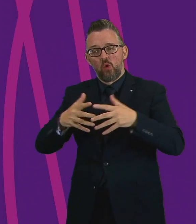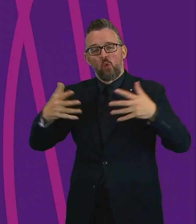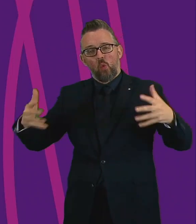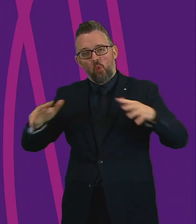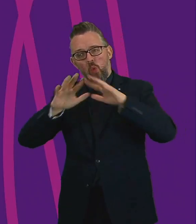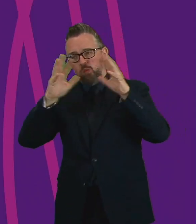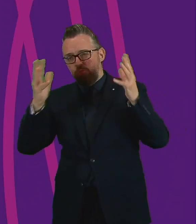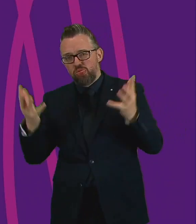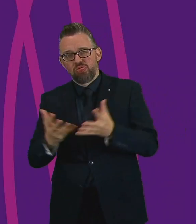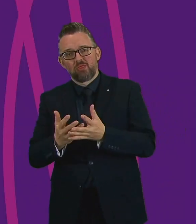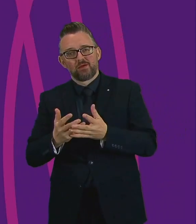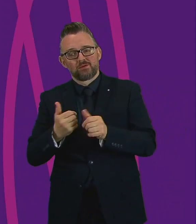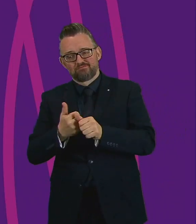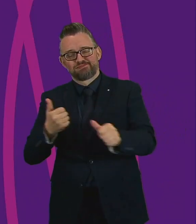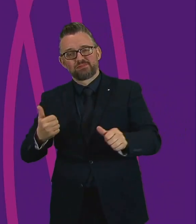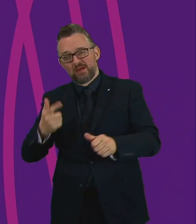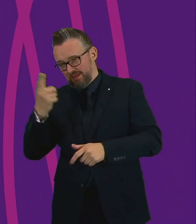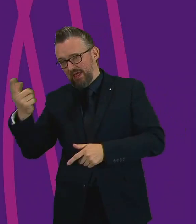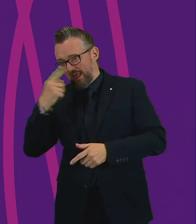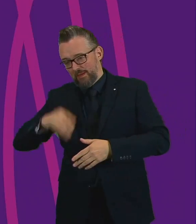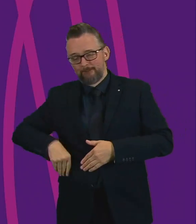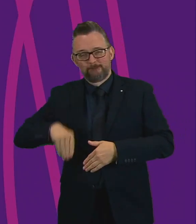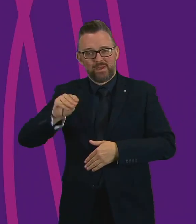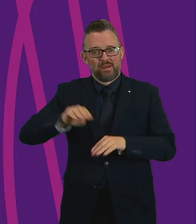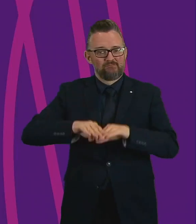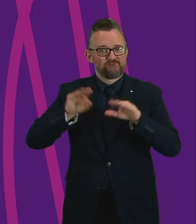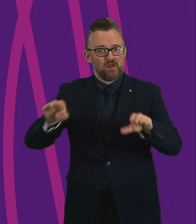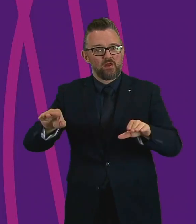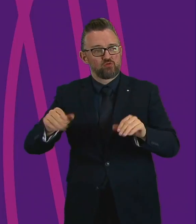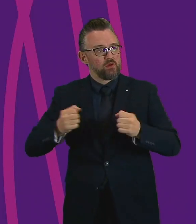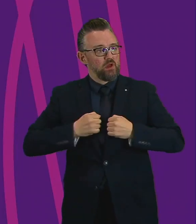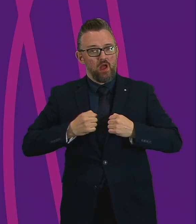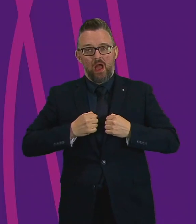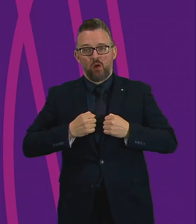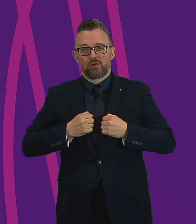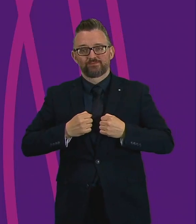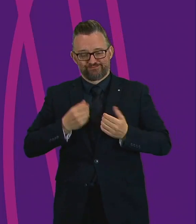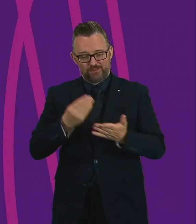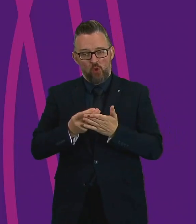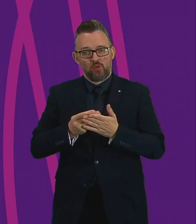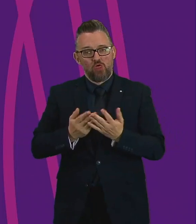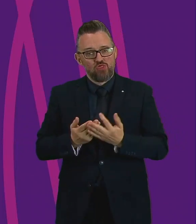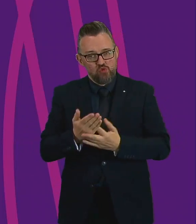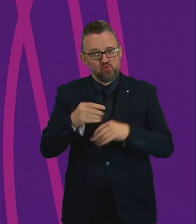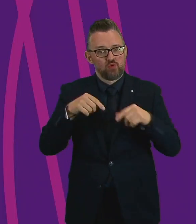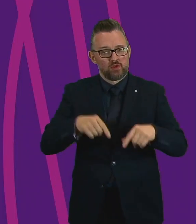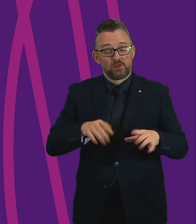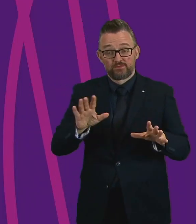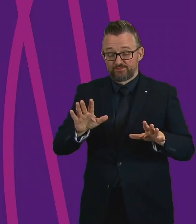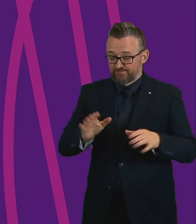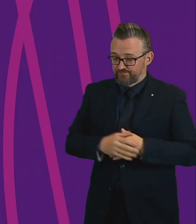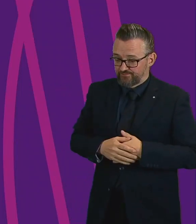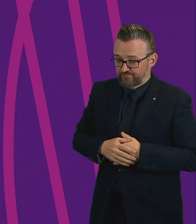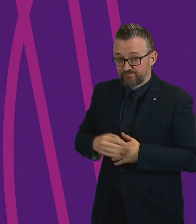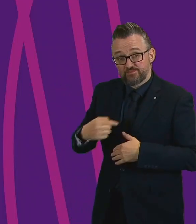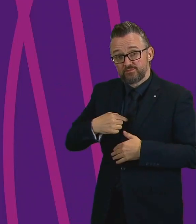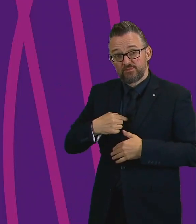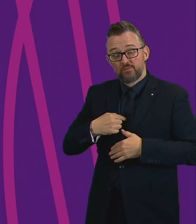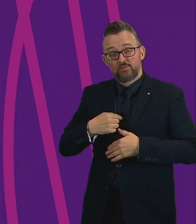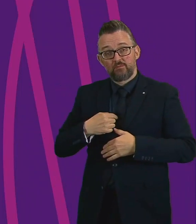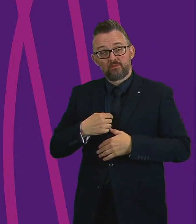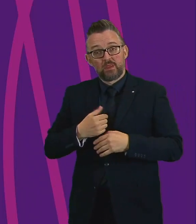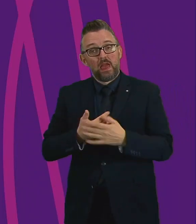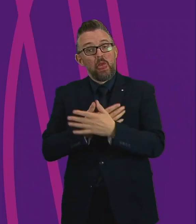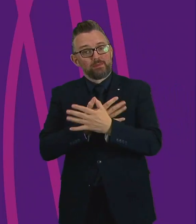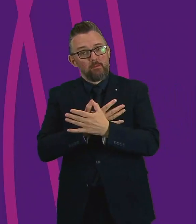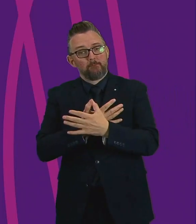so that they pay their fair share towards our economy as we head through this crisis. Now, we as Liberal Democrats are prepared to lend